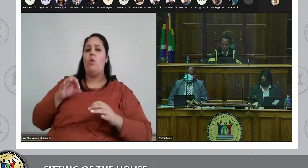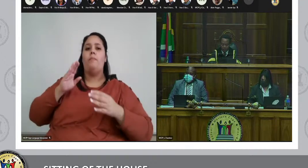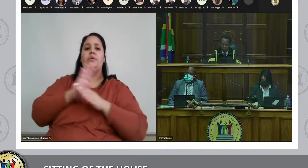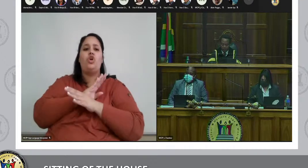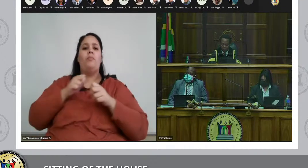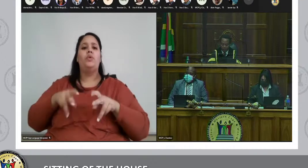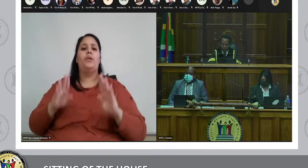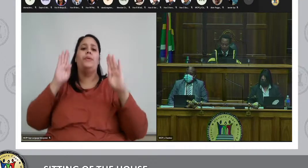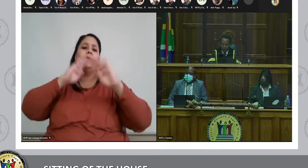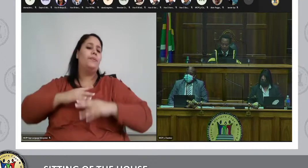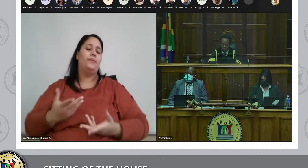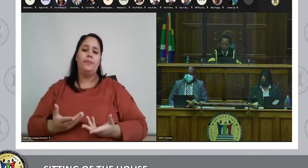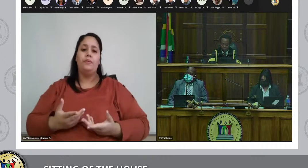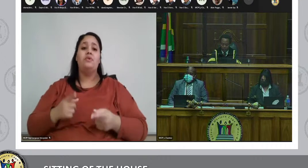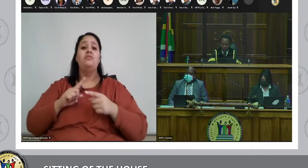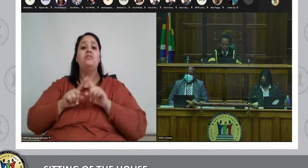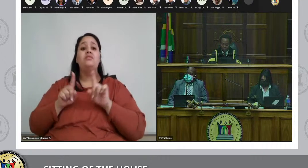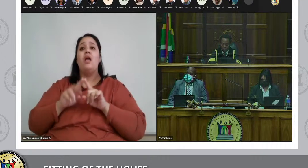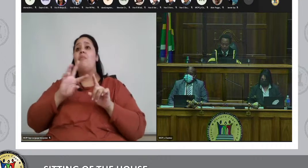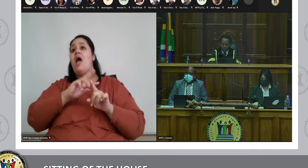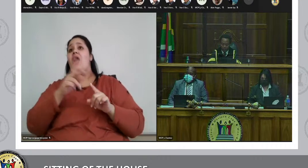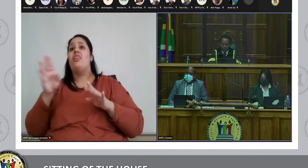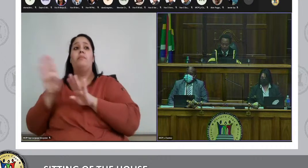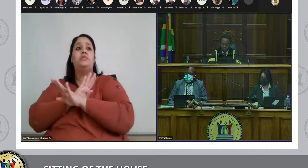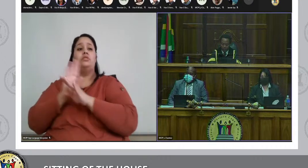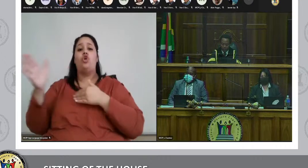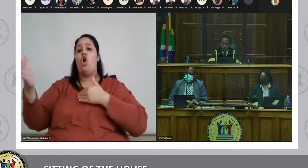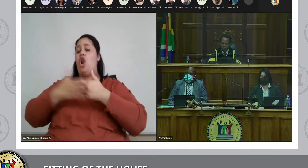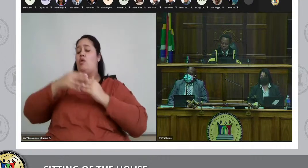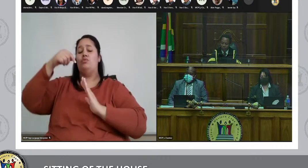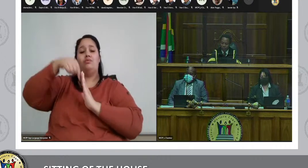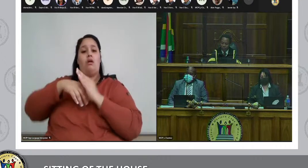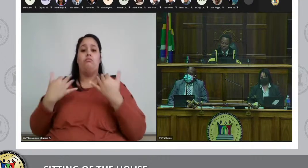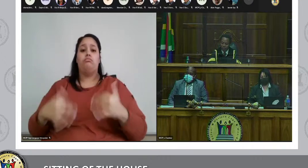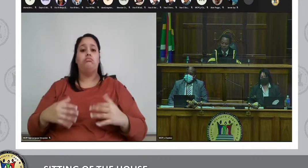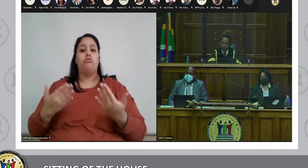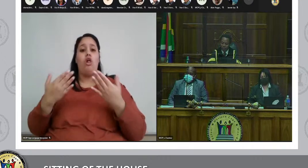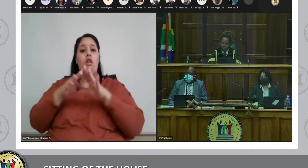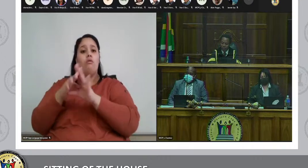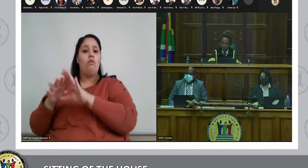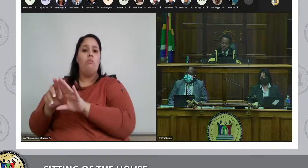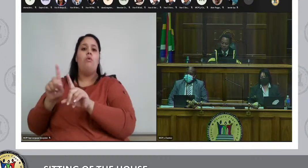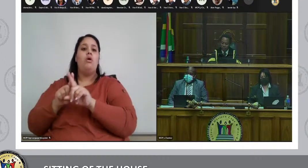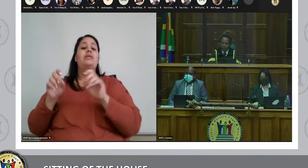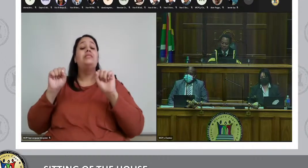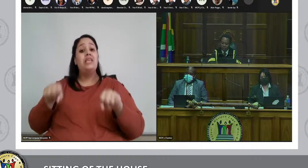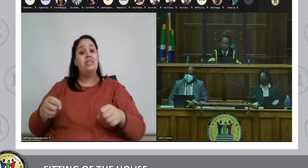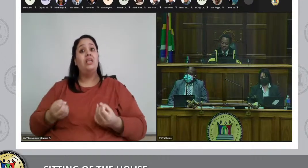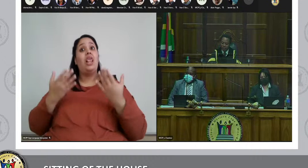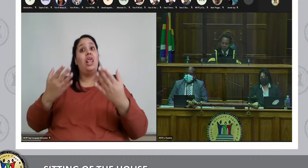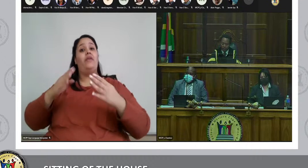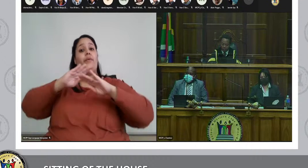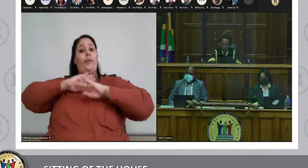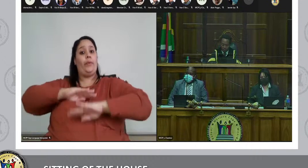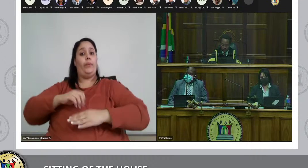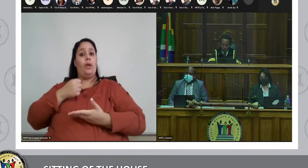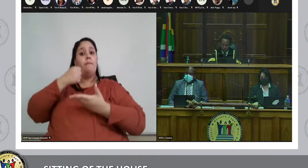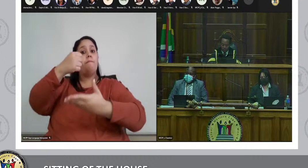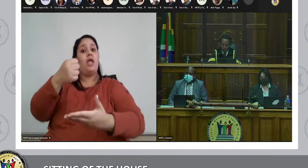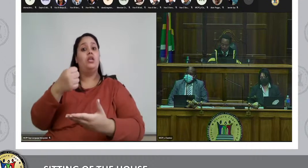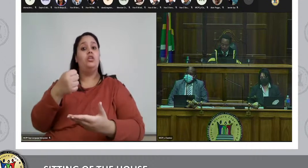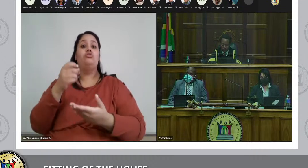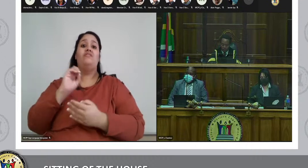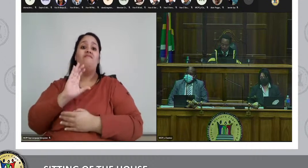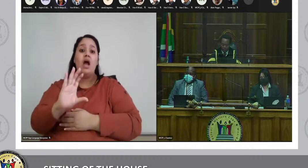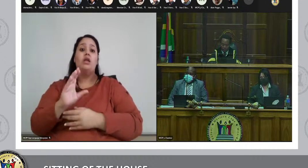and others who just went out of business. Whilst relief packages were made available on paper by both the province and national